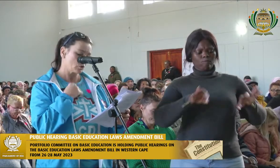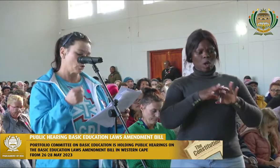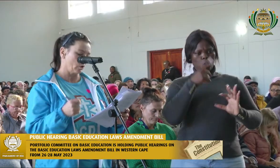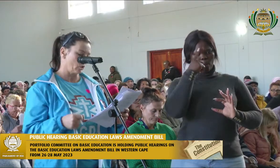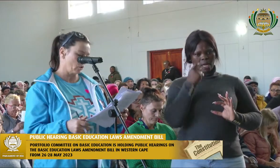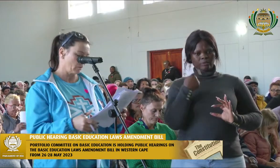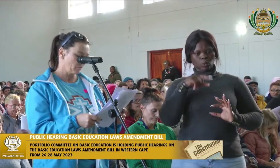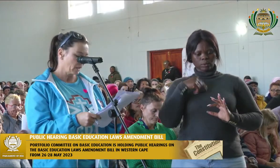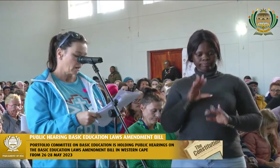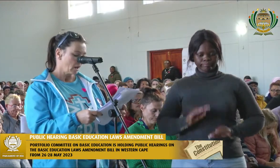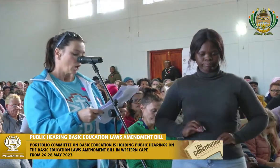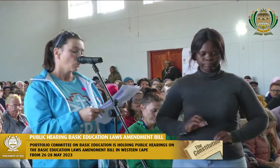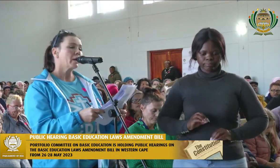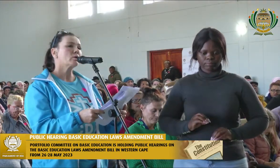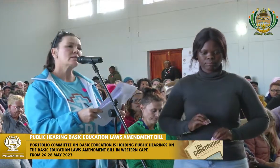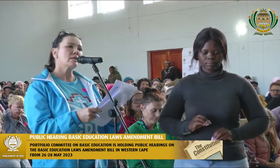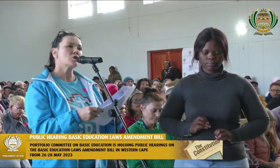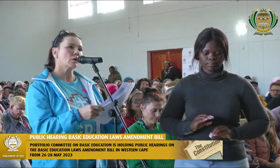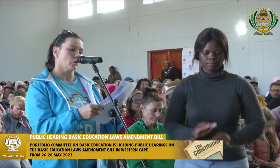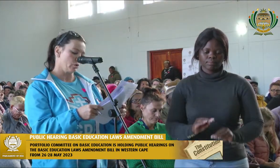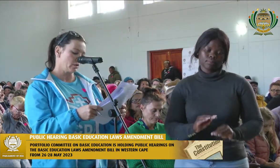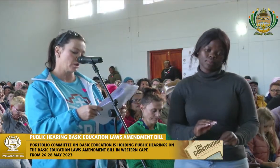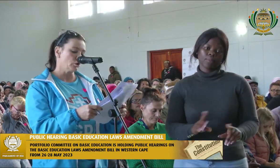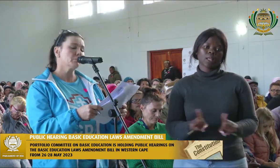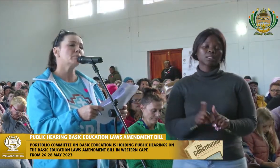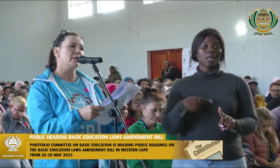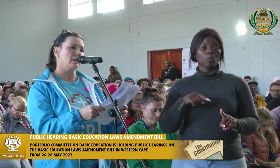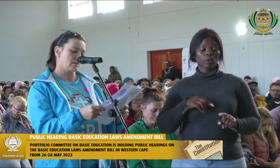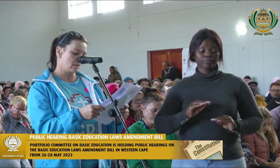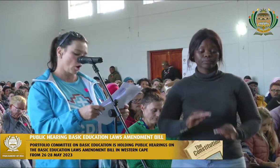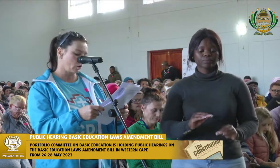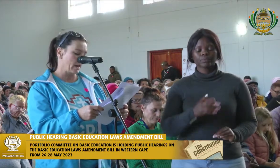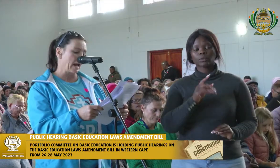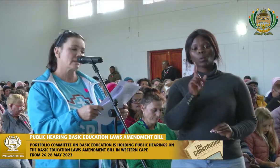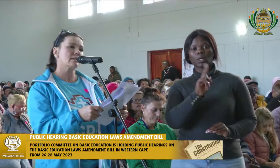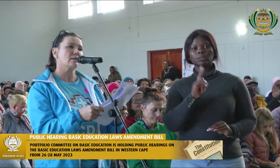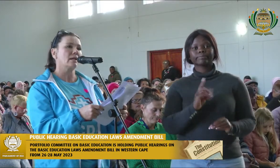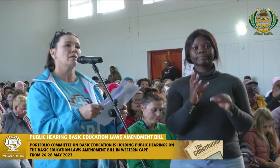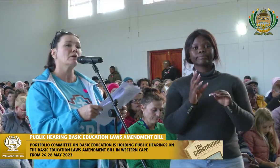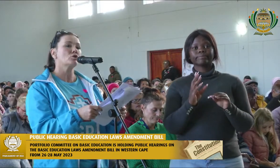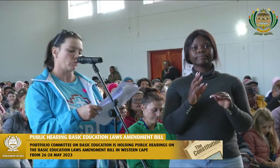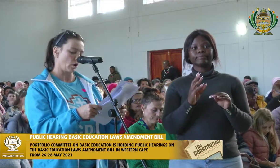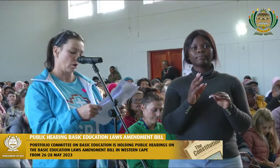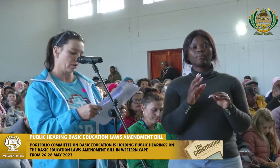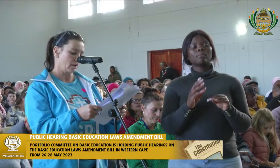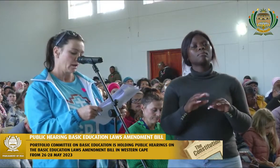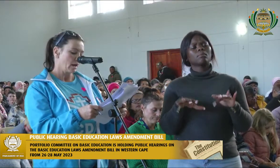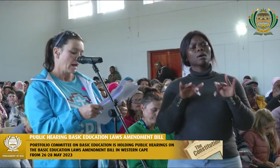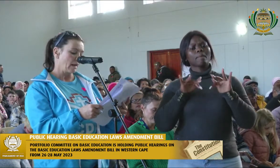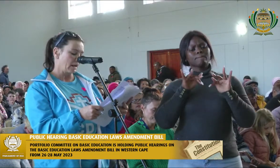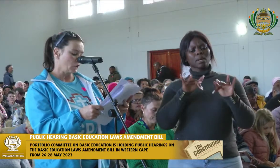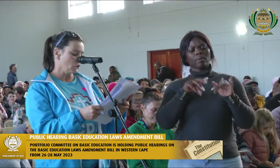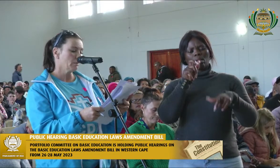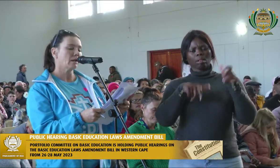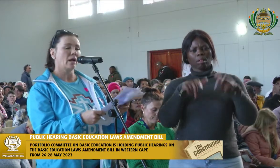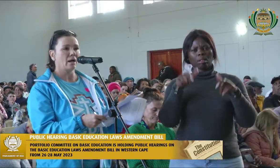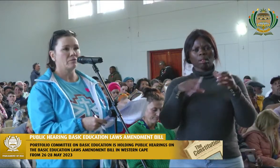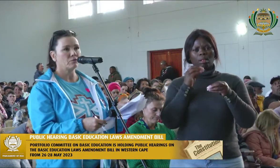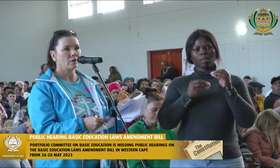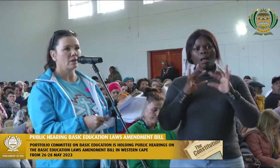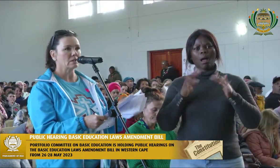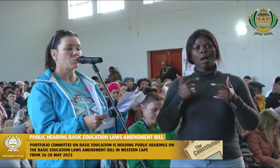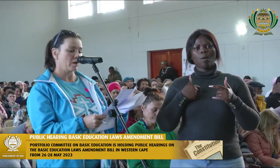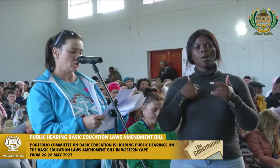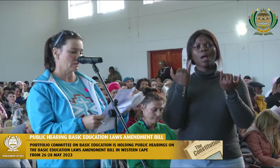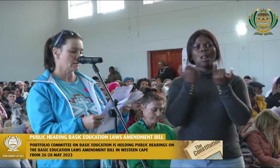beliefs to her. We are teaching her that human beings are created in the image of God and that human